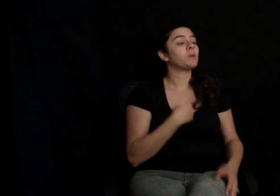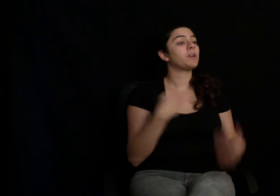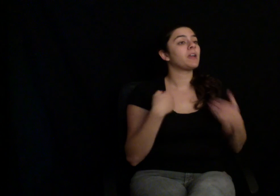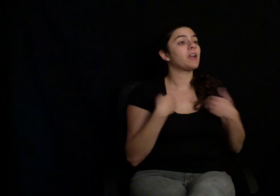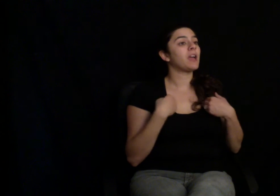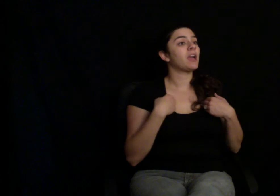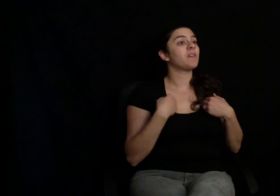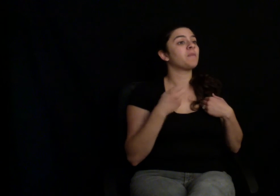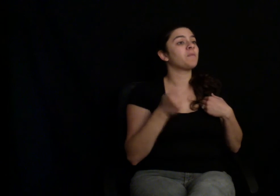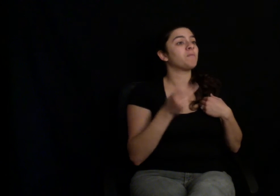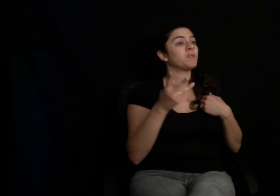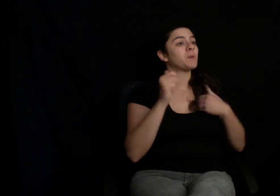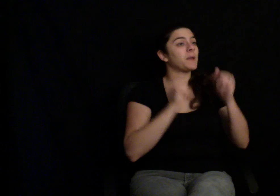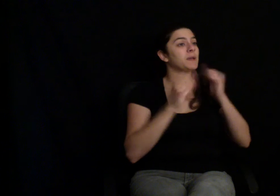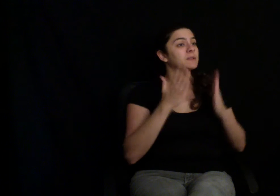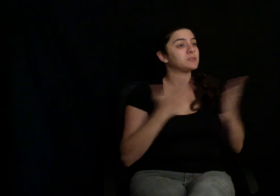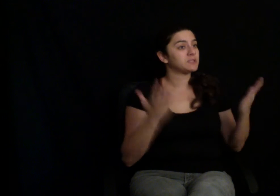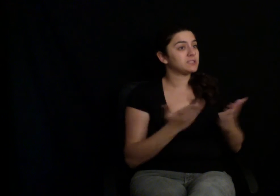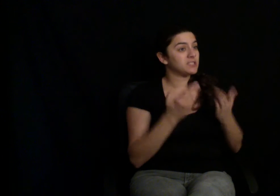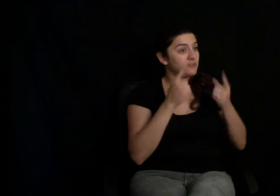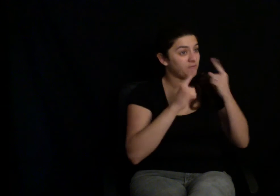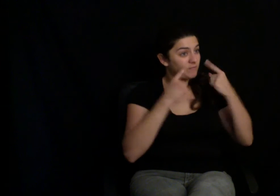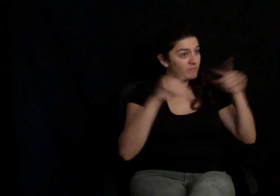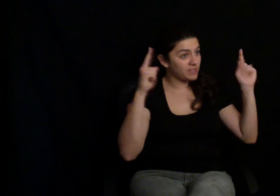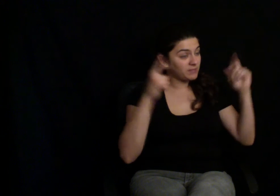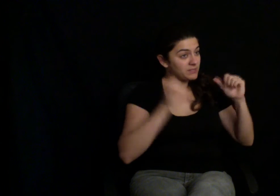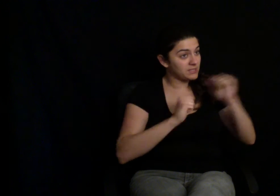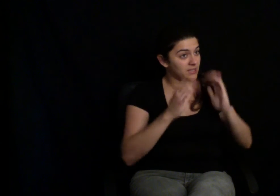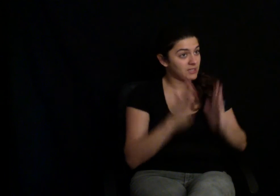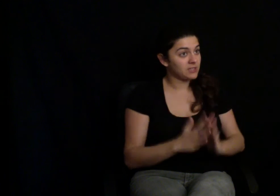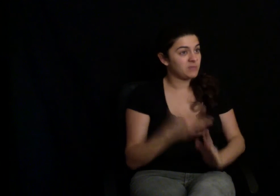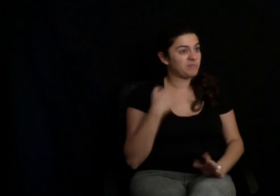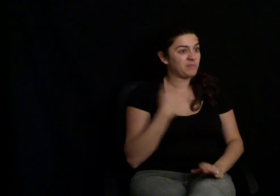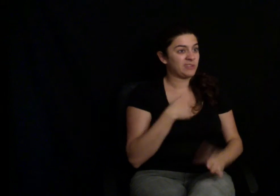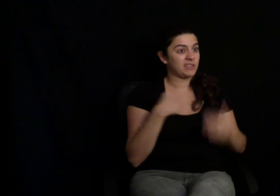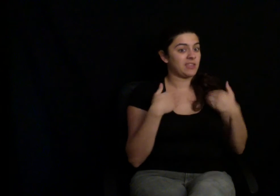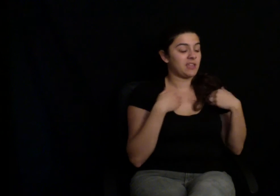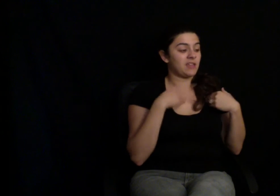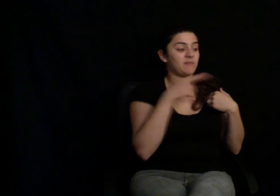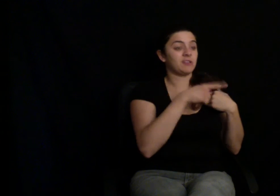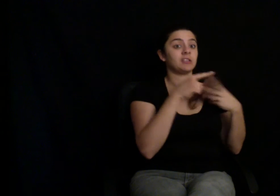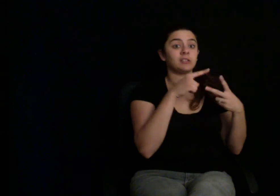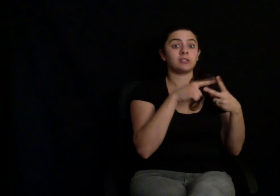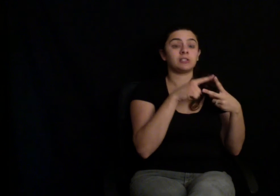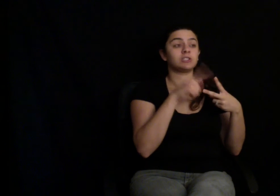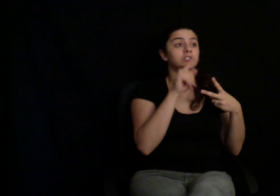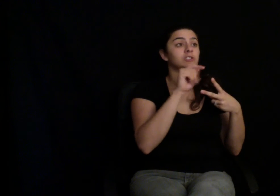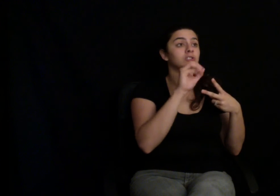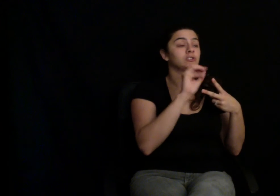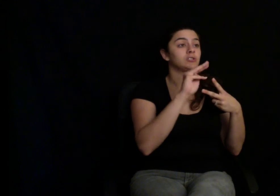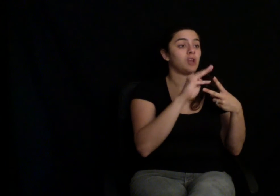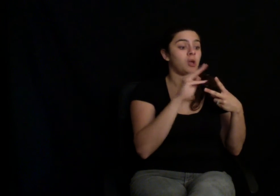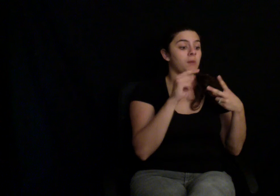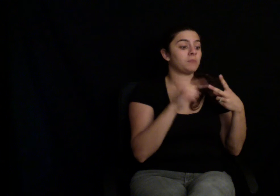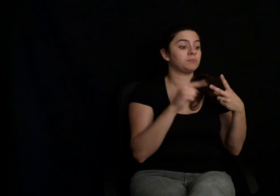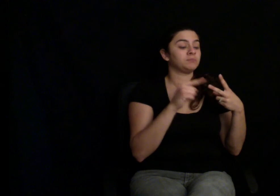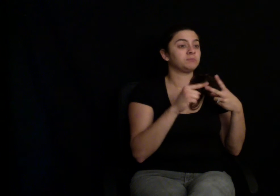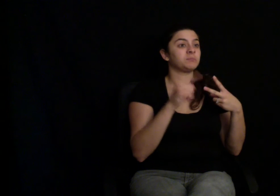with us tonight. We have, as you know, Tom Cruise here, he's about to speak, and we have the second star of our